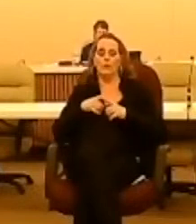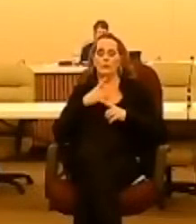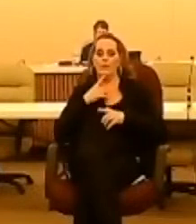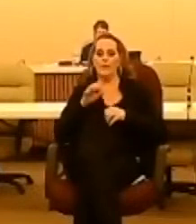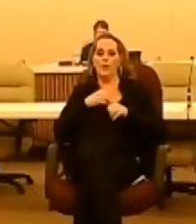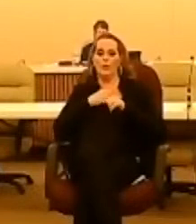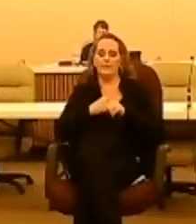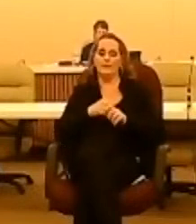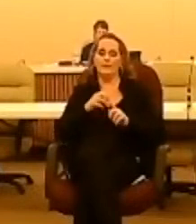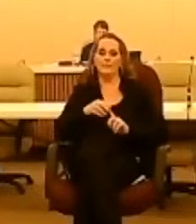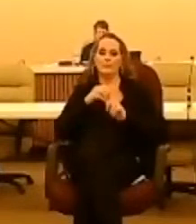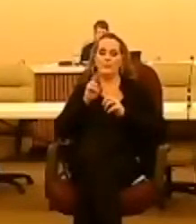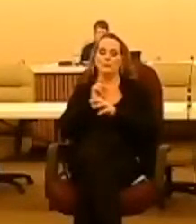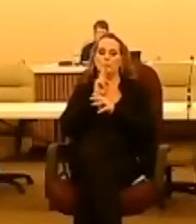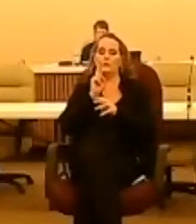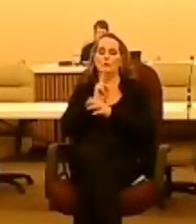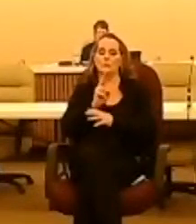it